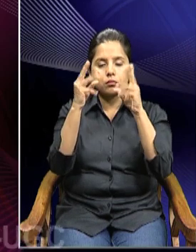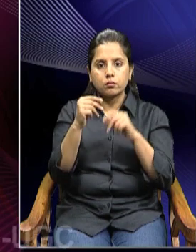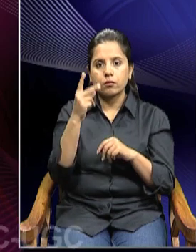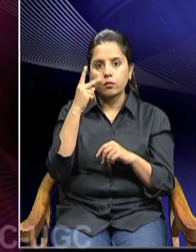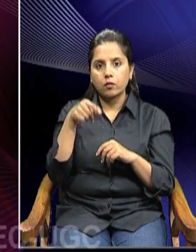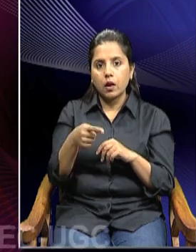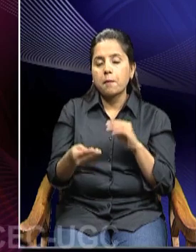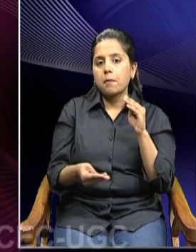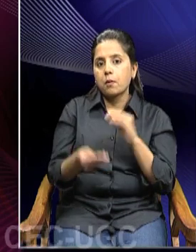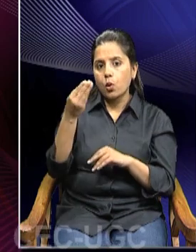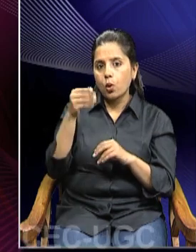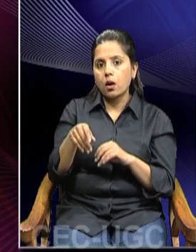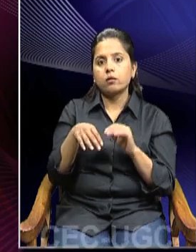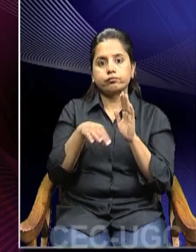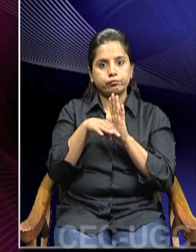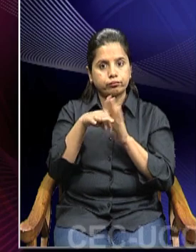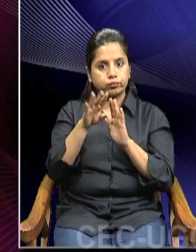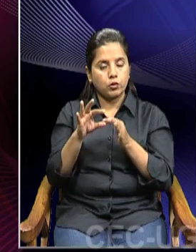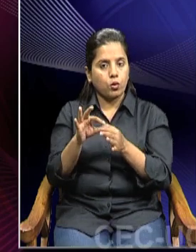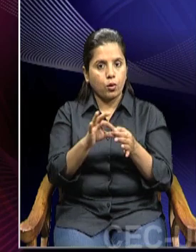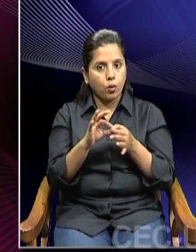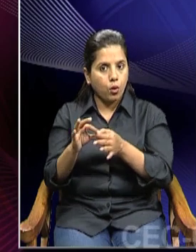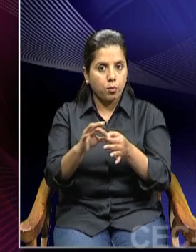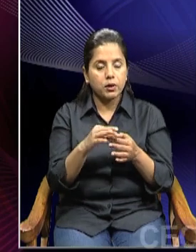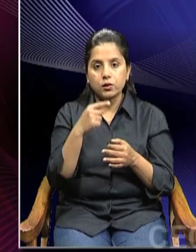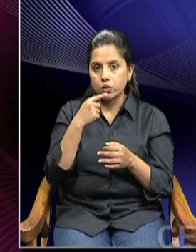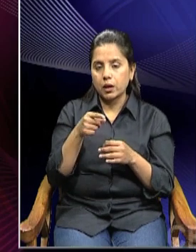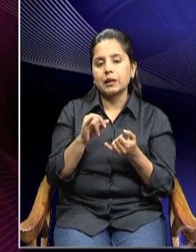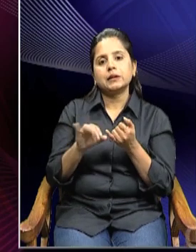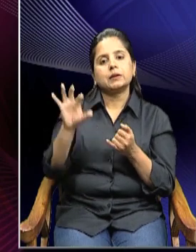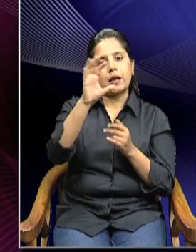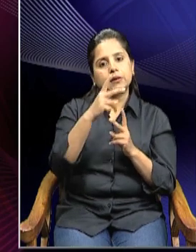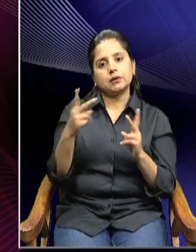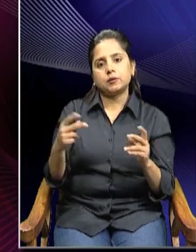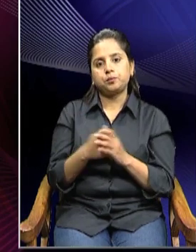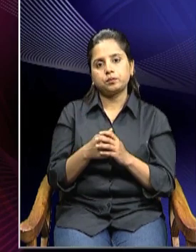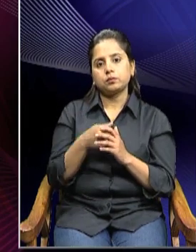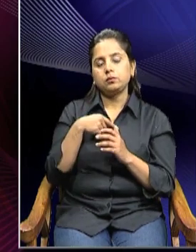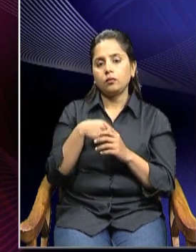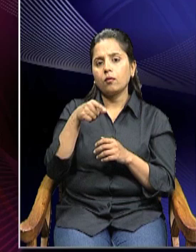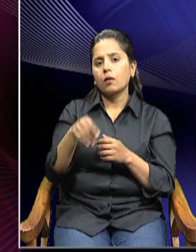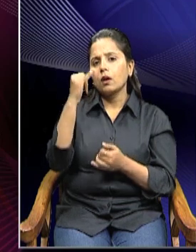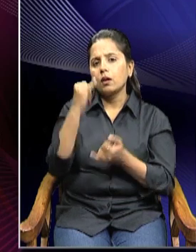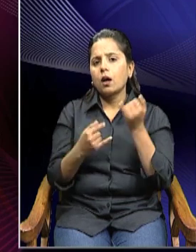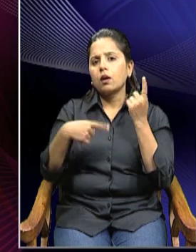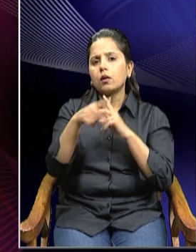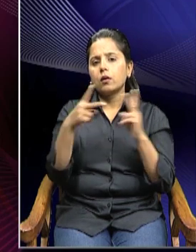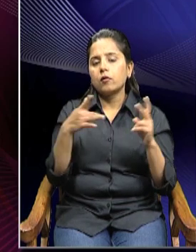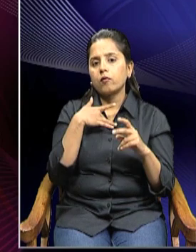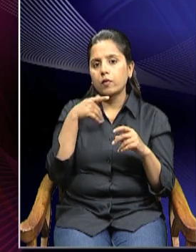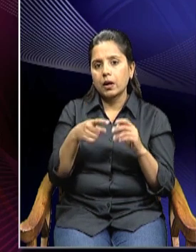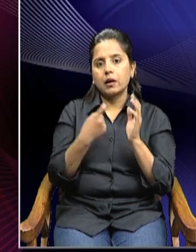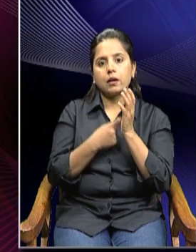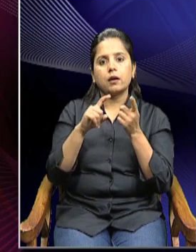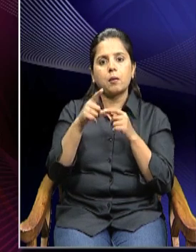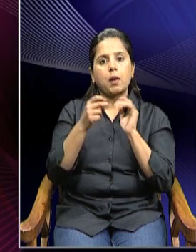the extent and level of cooperation among states. The last school is that of